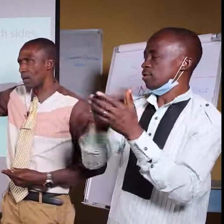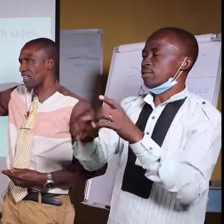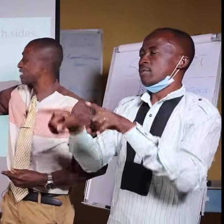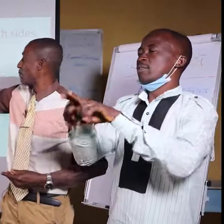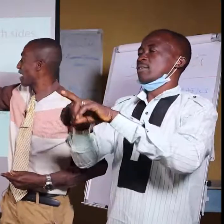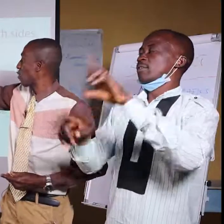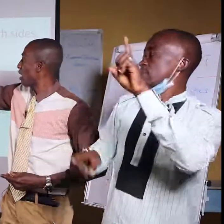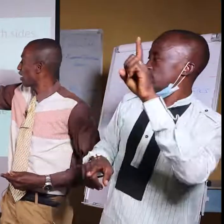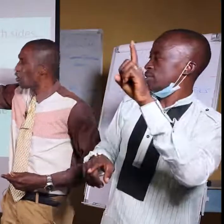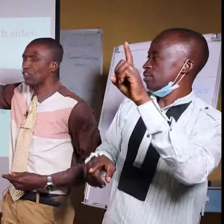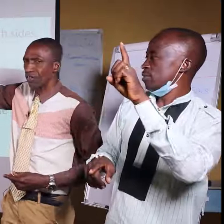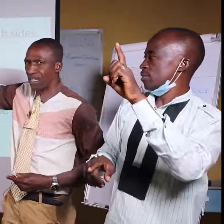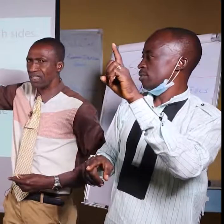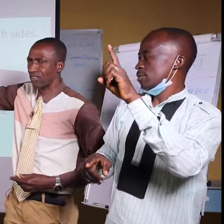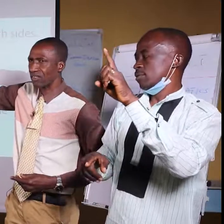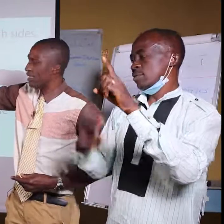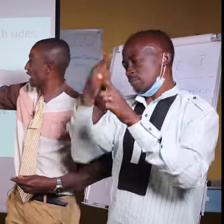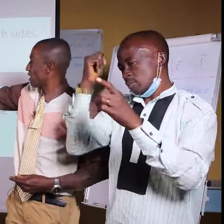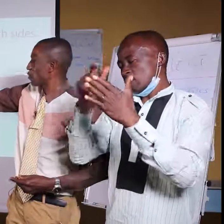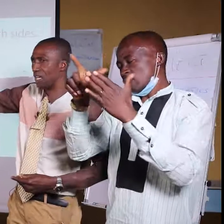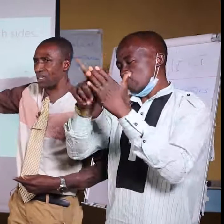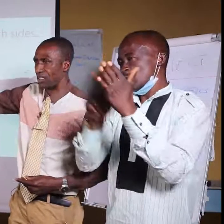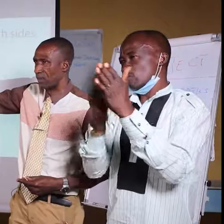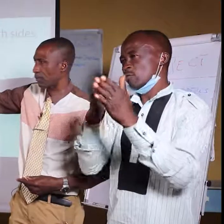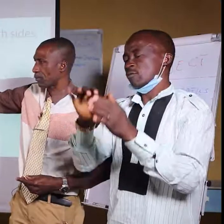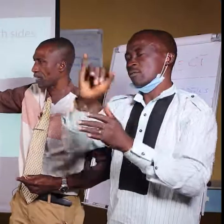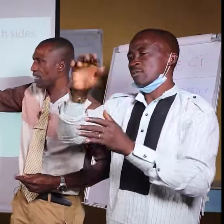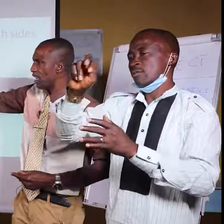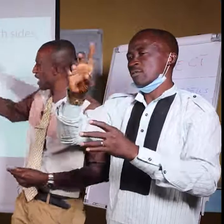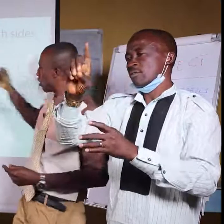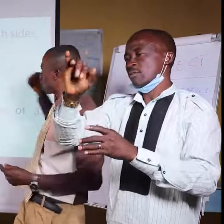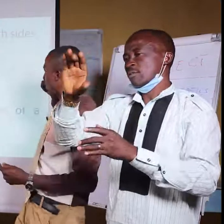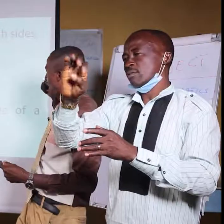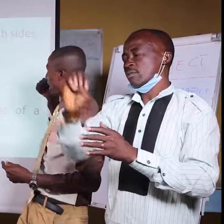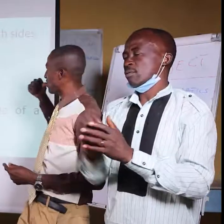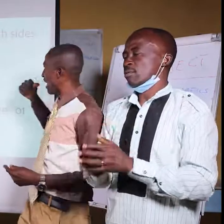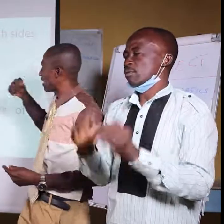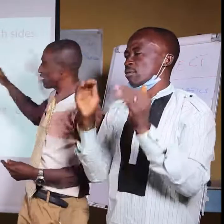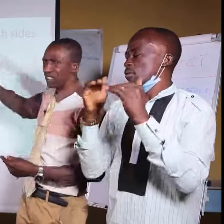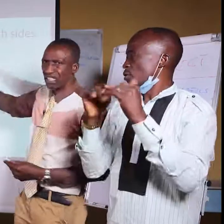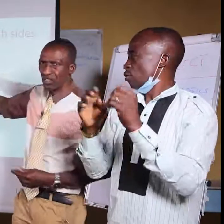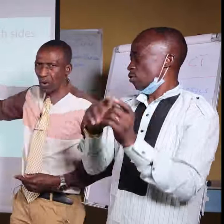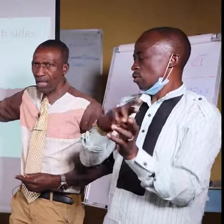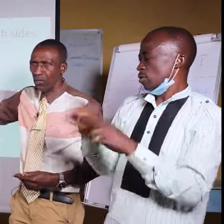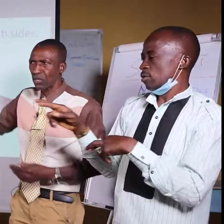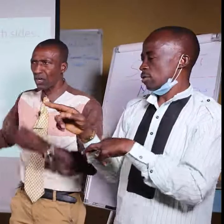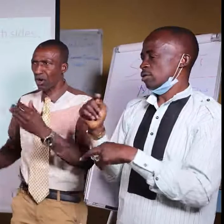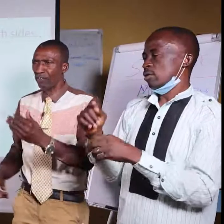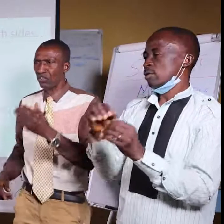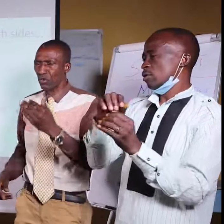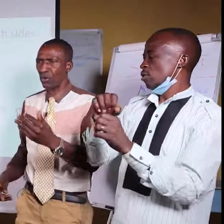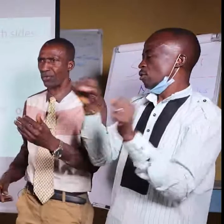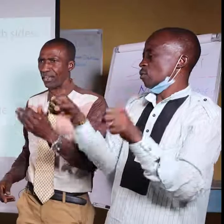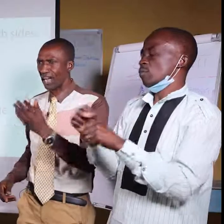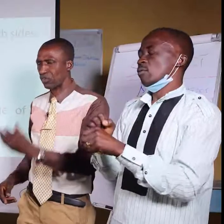D. Is by the what? Laws of indices that gives you that D. Equals to the right-hand side, the square root